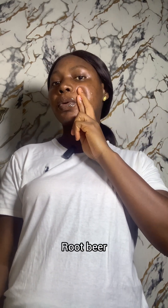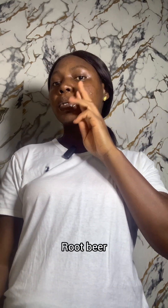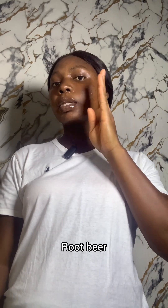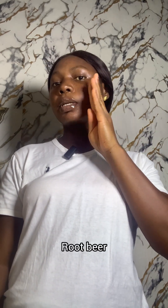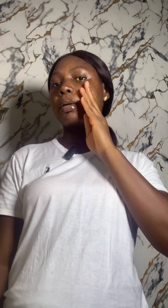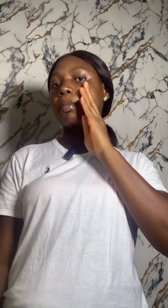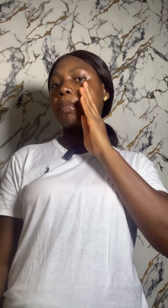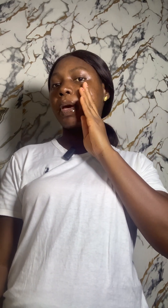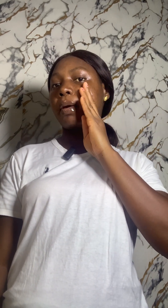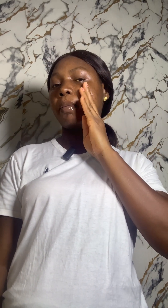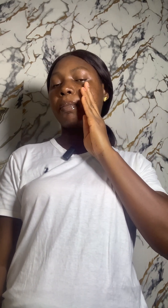root beer,